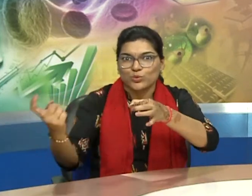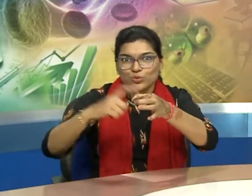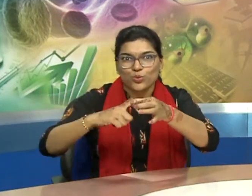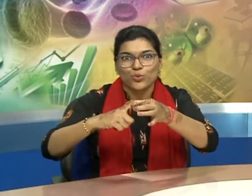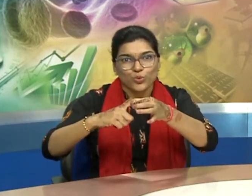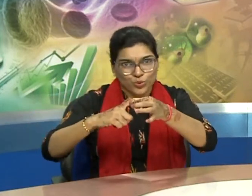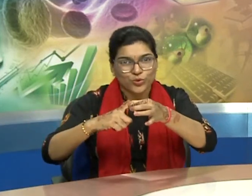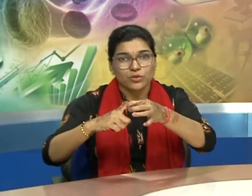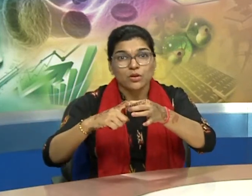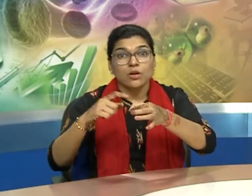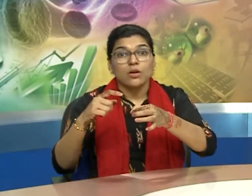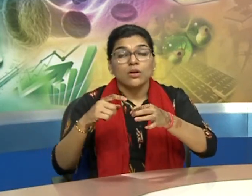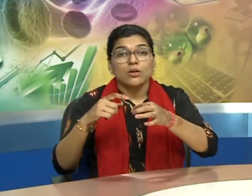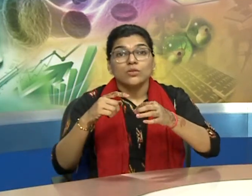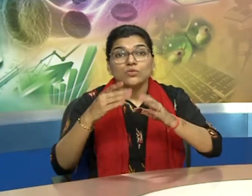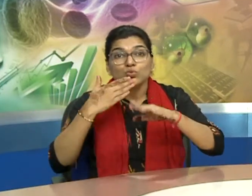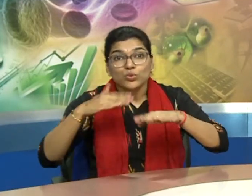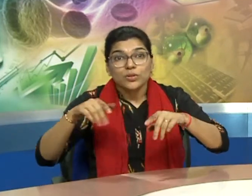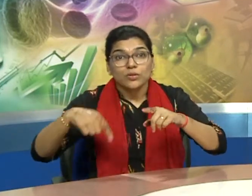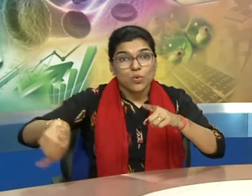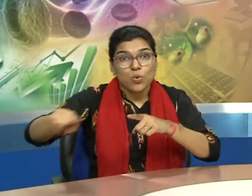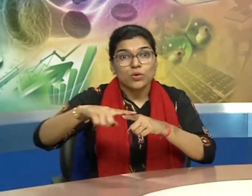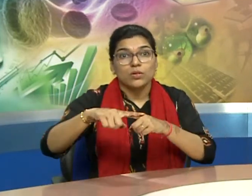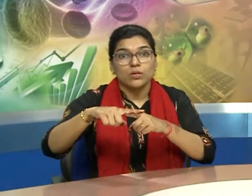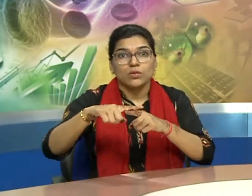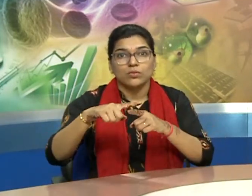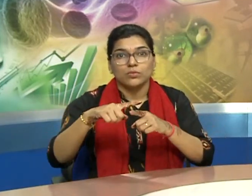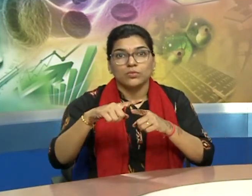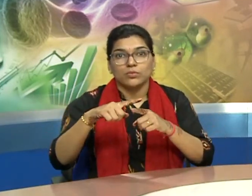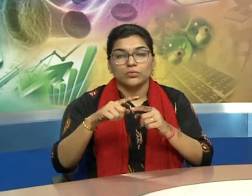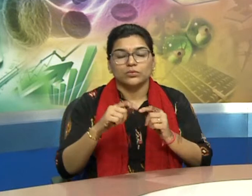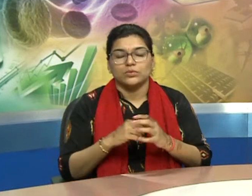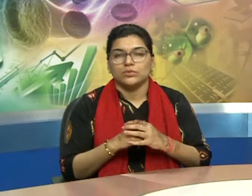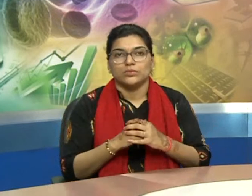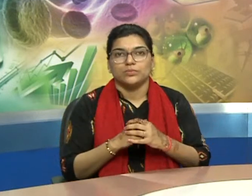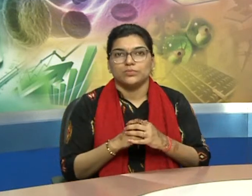The first objective is to give the enrolled students a wider and deeper understanding